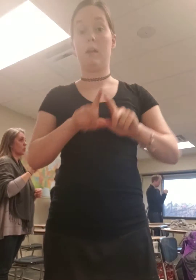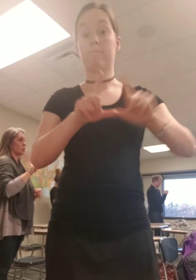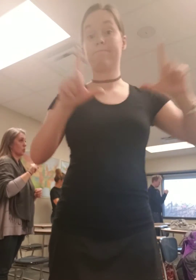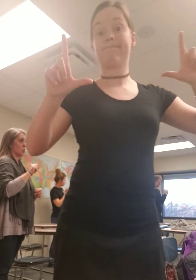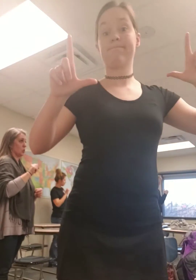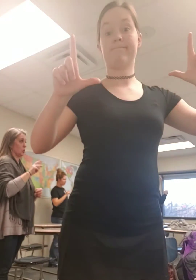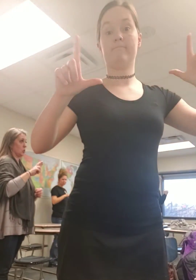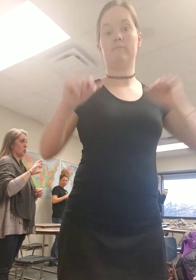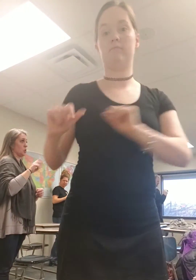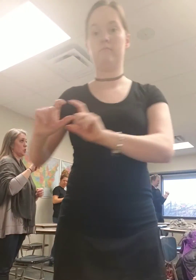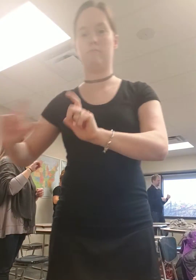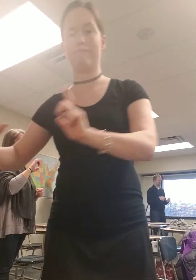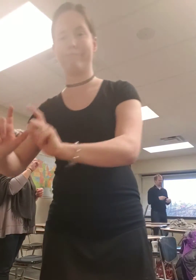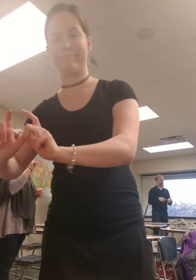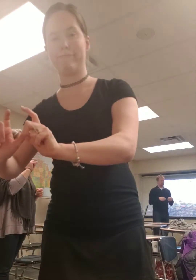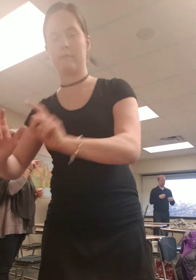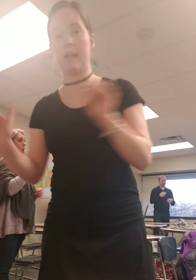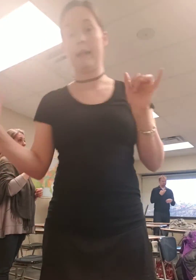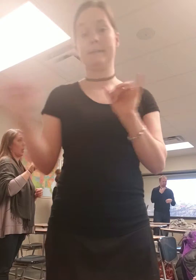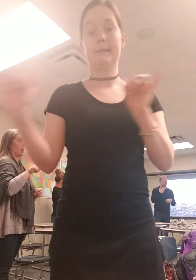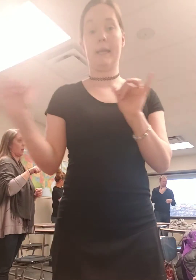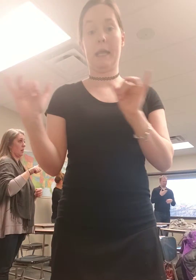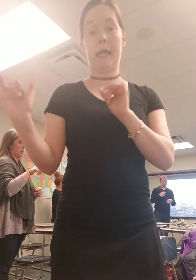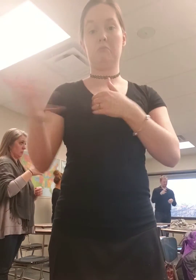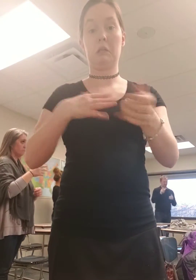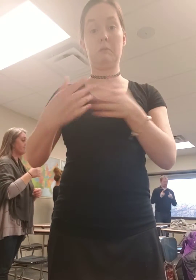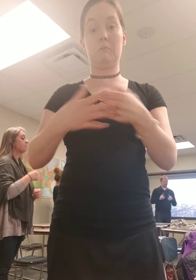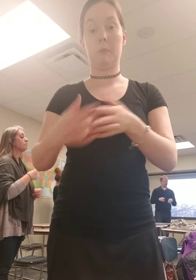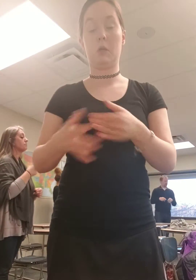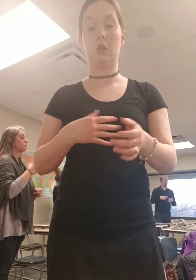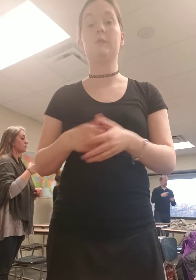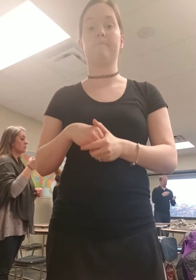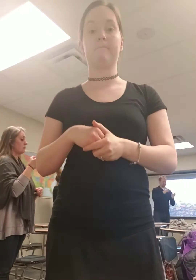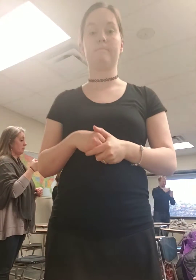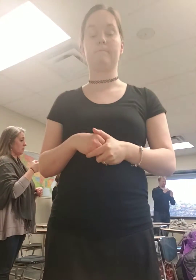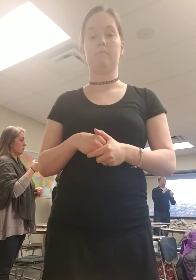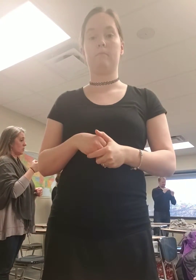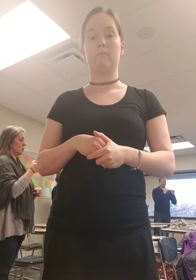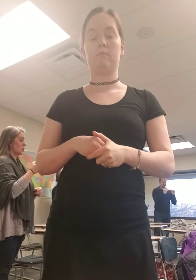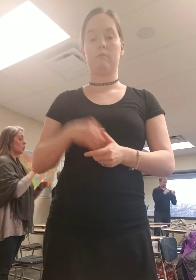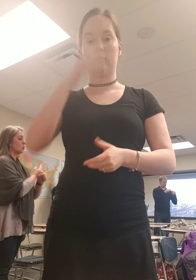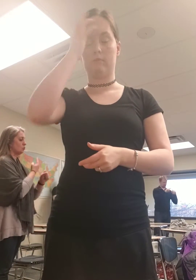similar triangles is going to help us explain why slope is the same between any two distinct points on a